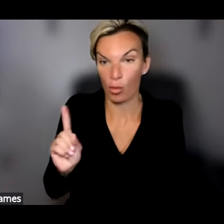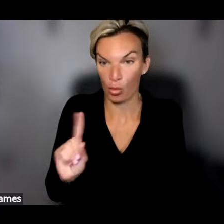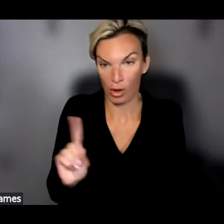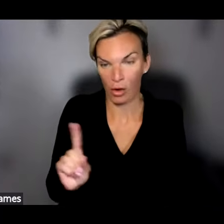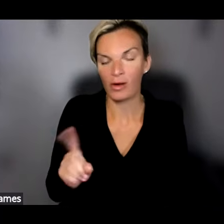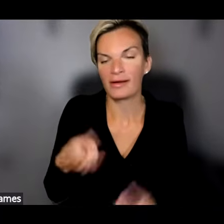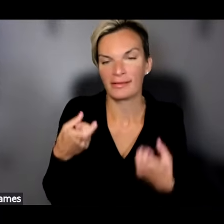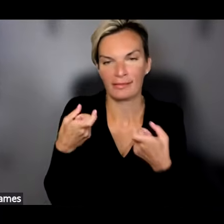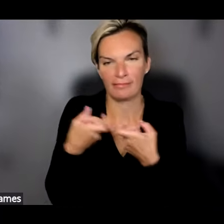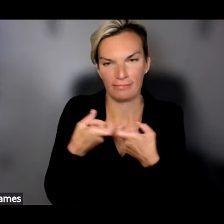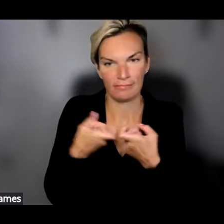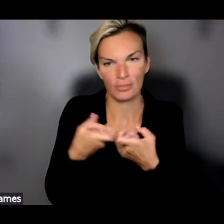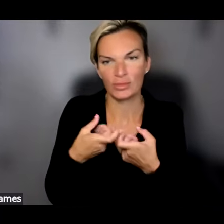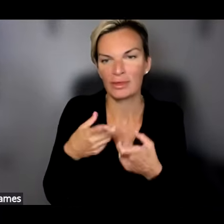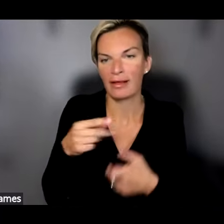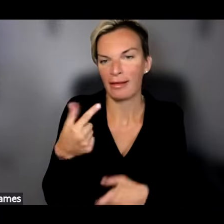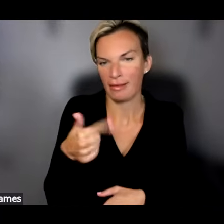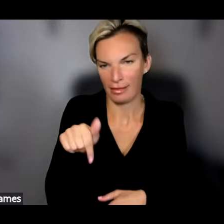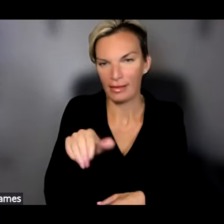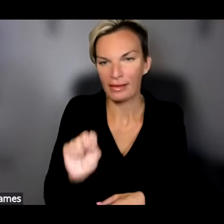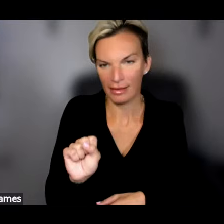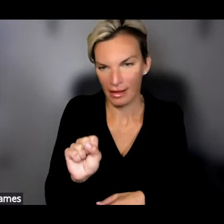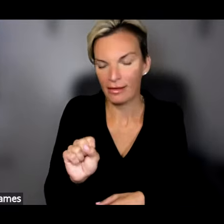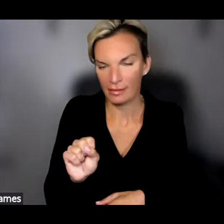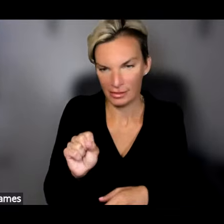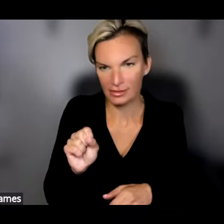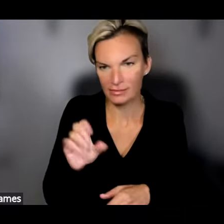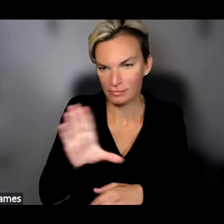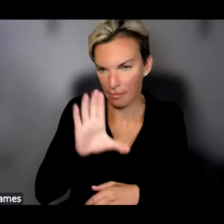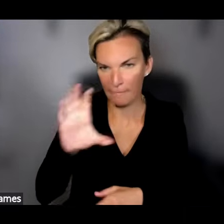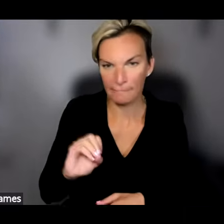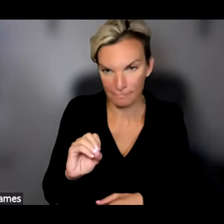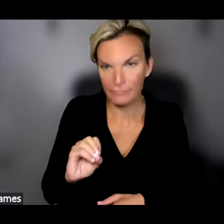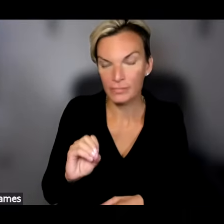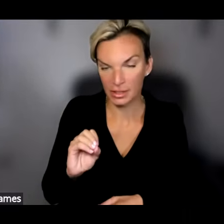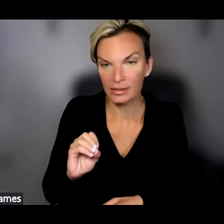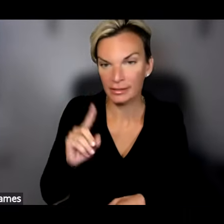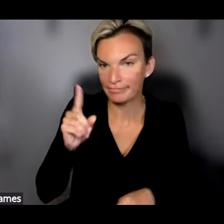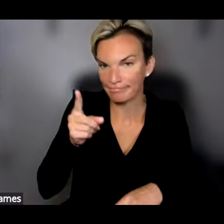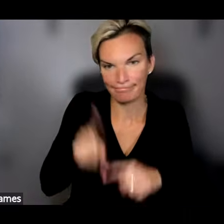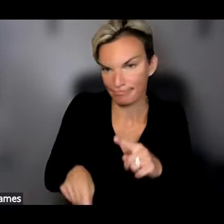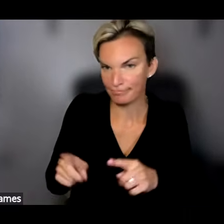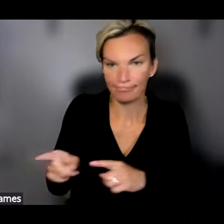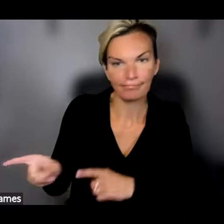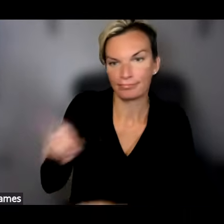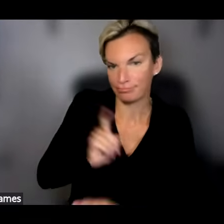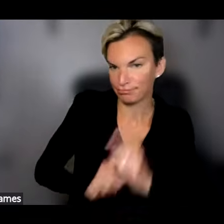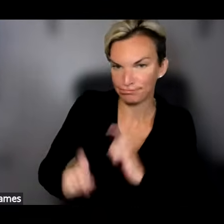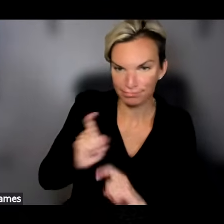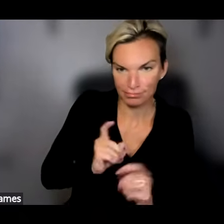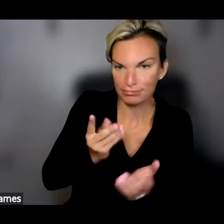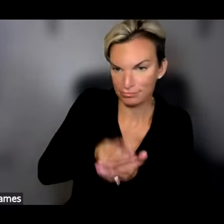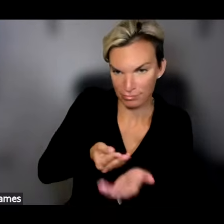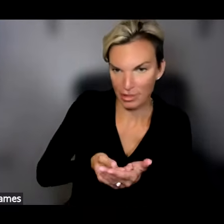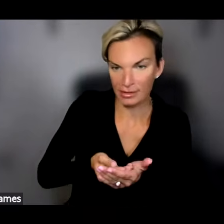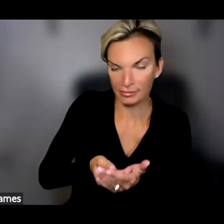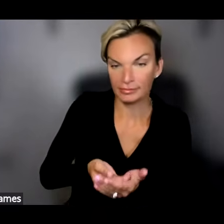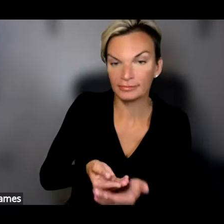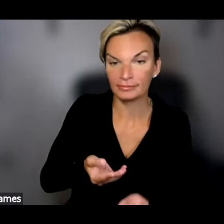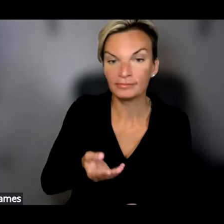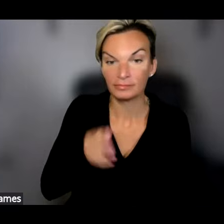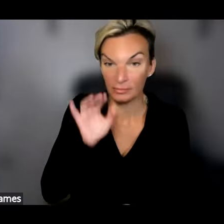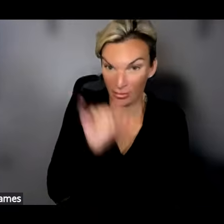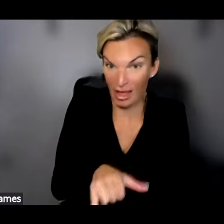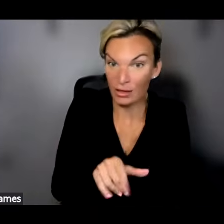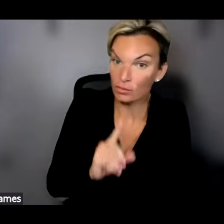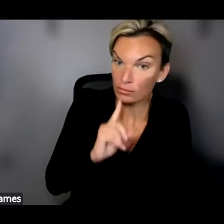thought that this greatly clarifies what this is about. It is language that is true and impartial,